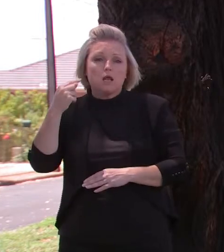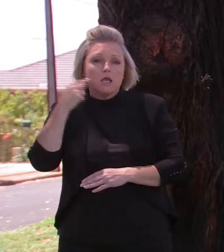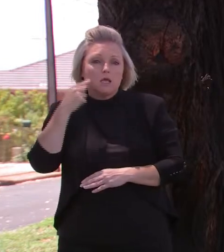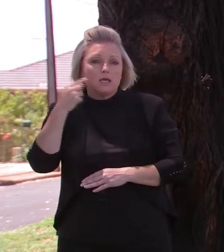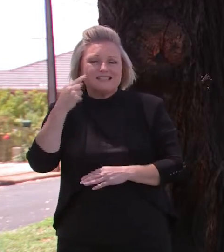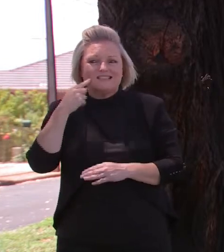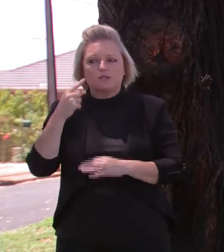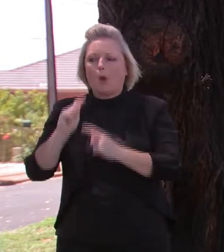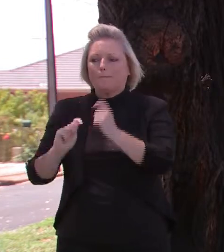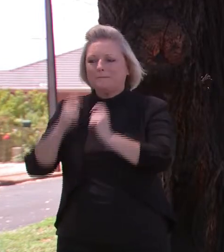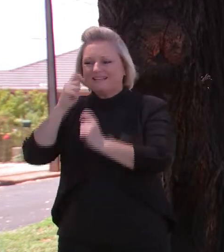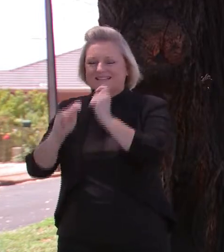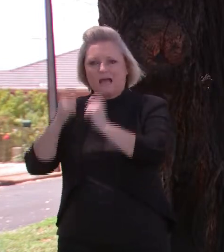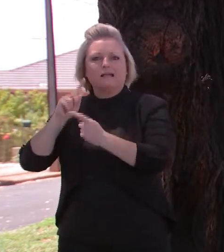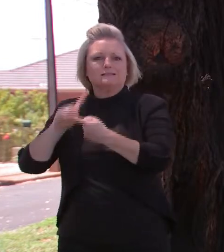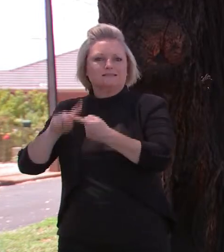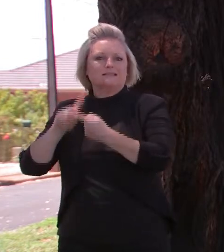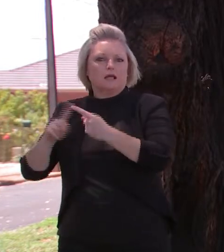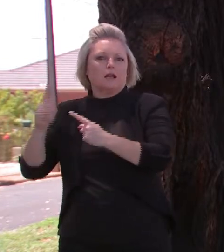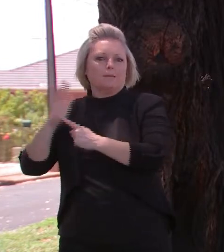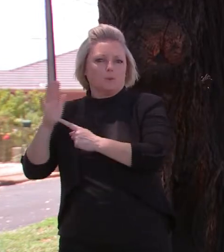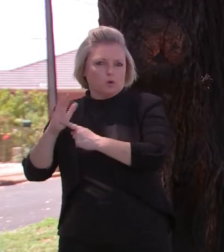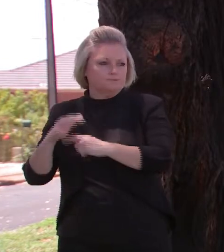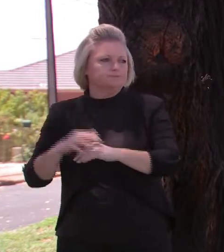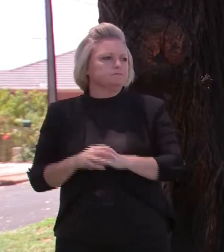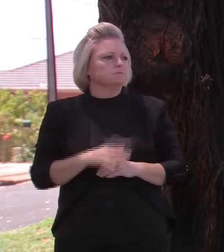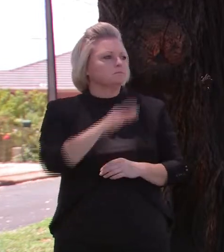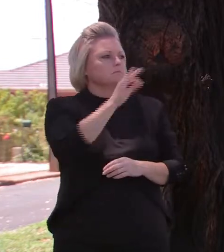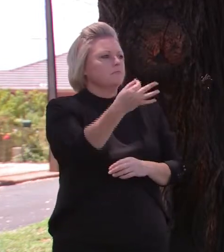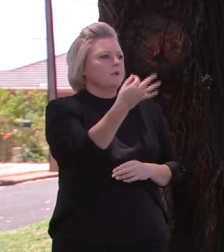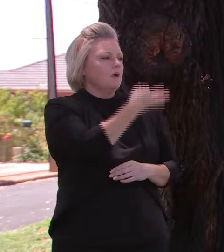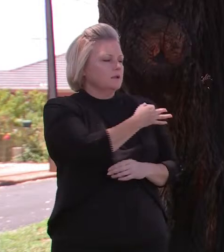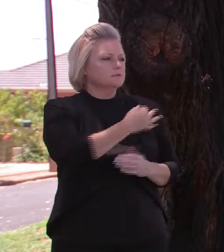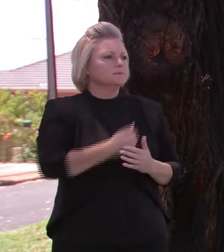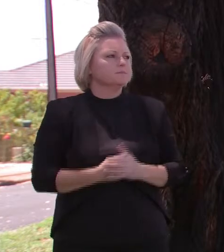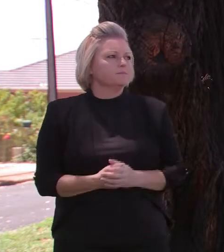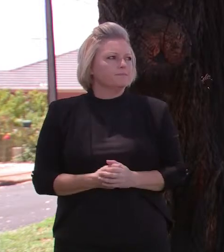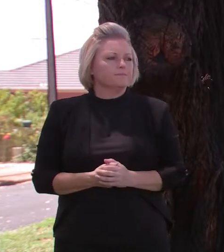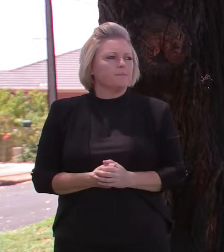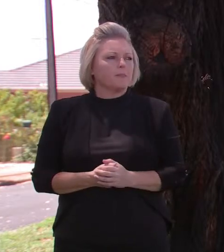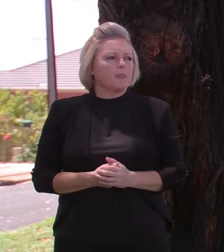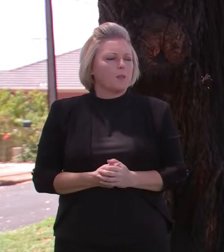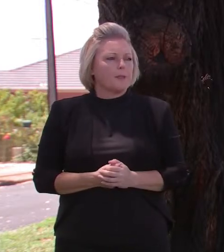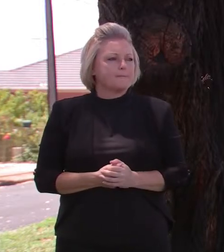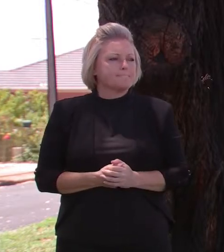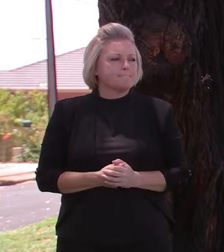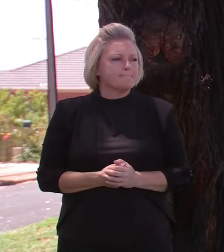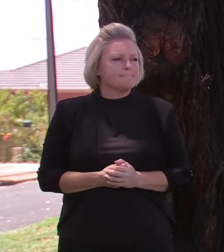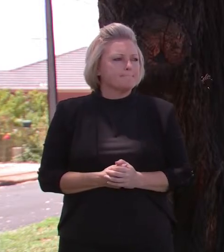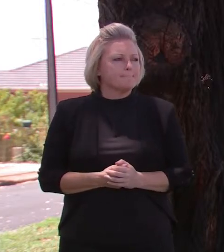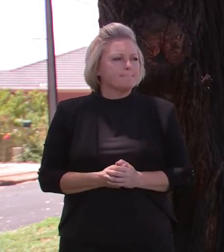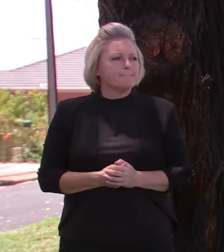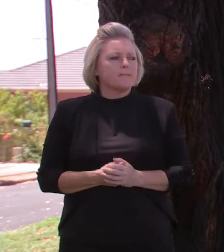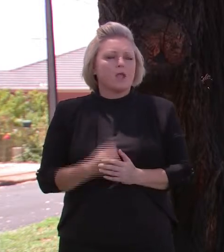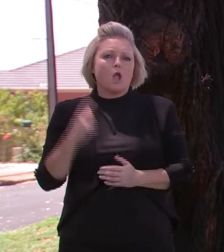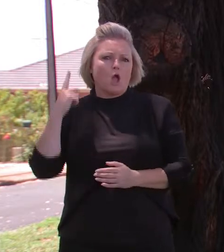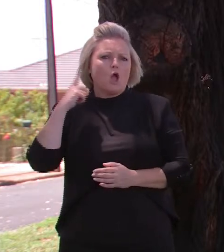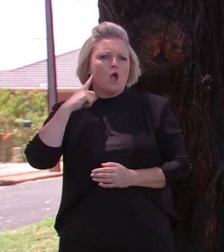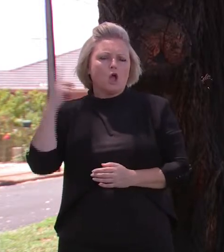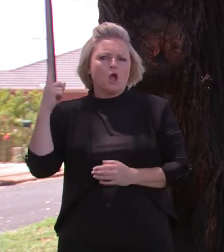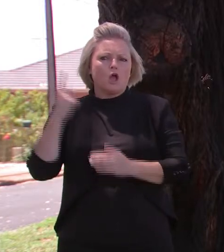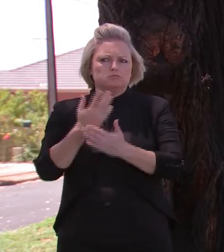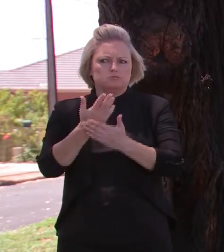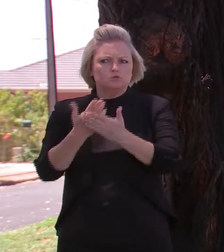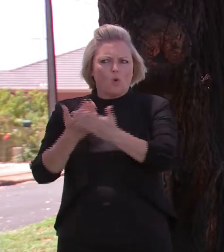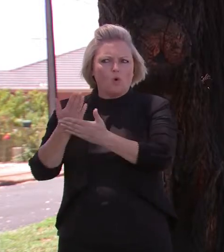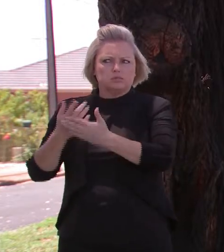at the moment. Premier, we've heard that, just anecdotally, that some people have been turned away from the Mount Barker testing clinic as